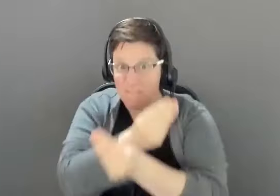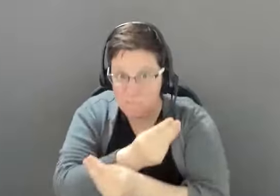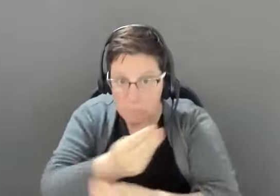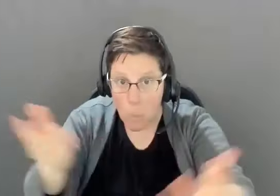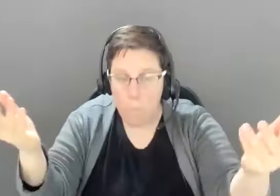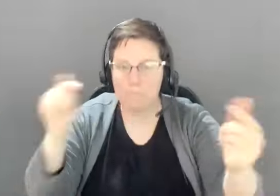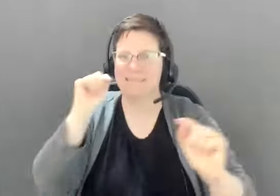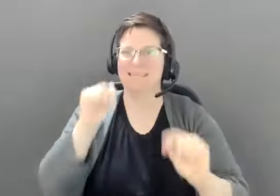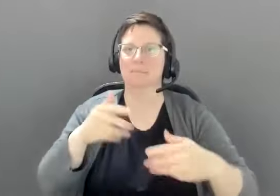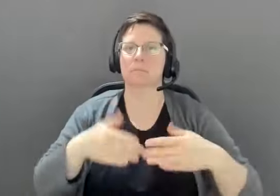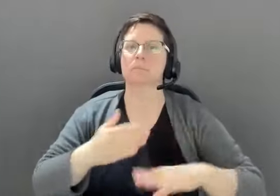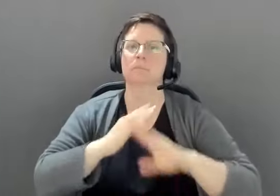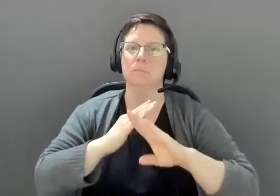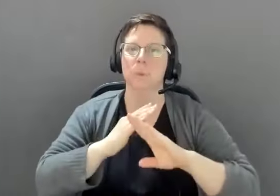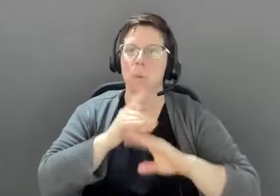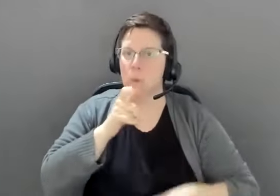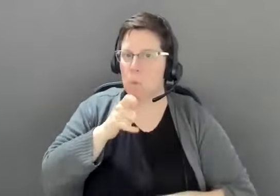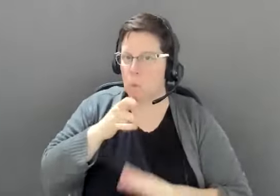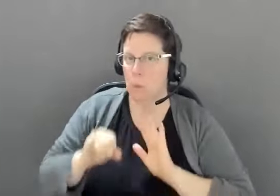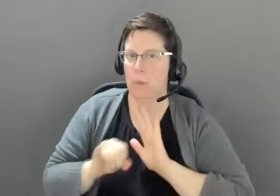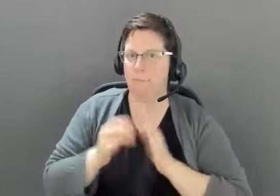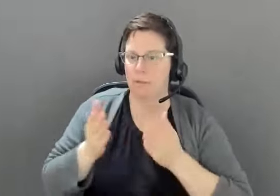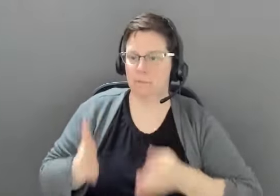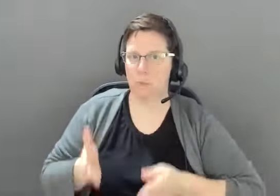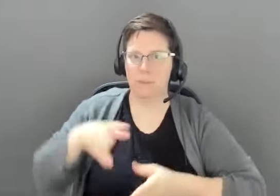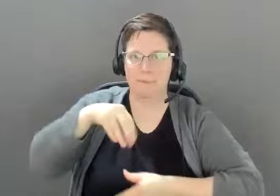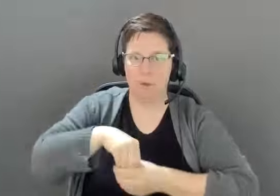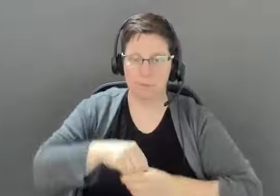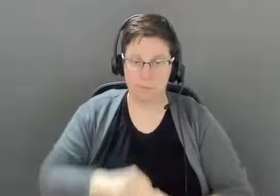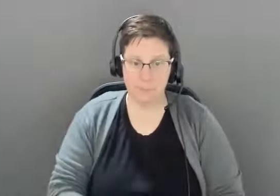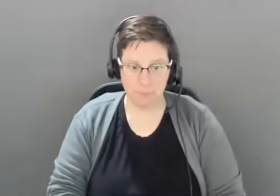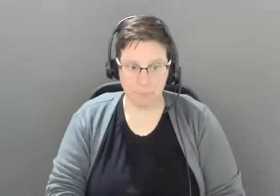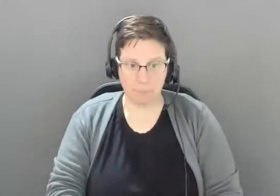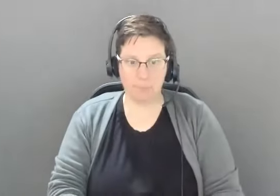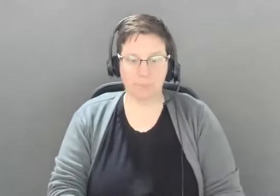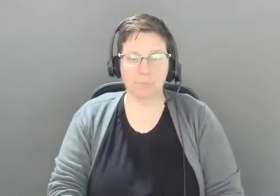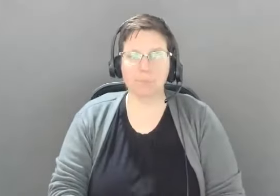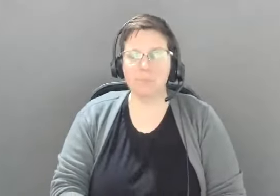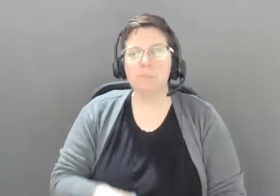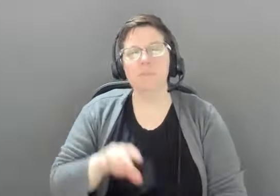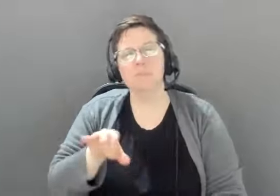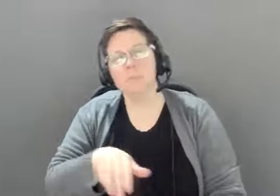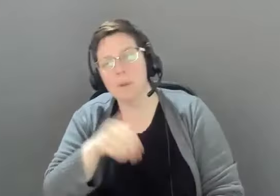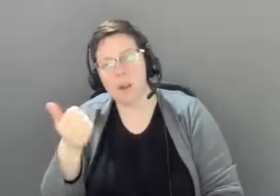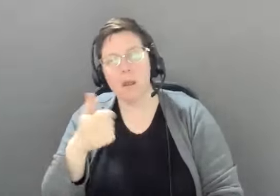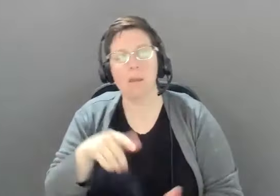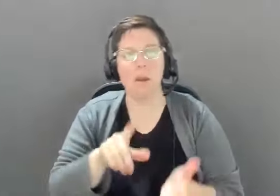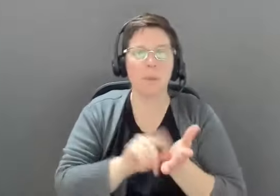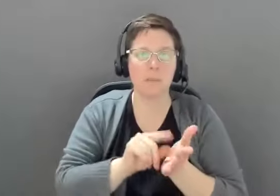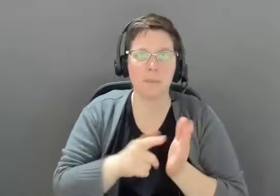information that could identify, again, the victim complainant or minor witness. While other publication bans are discretionary, these bans